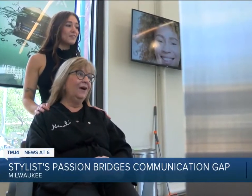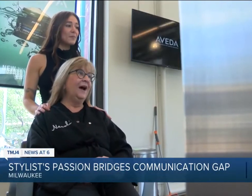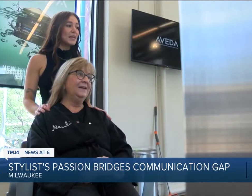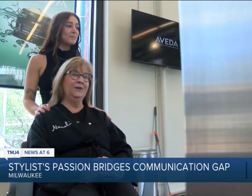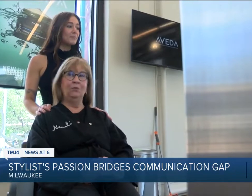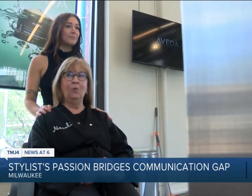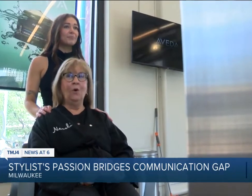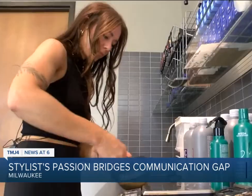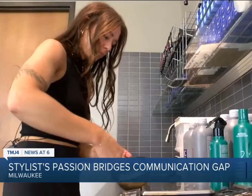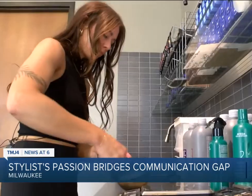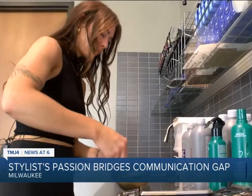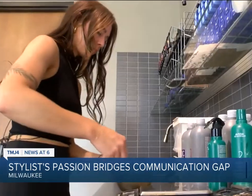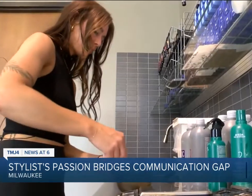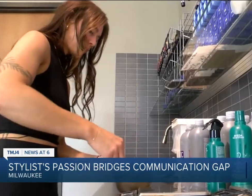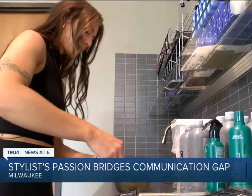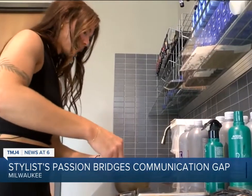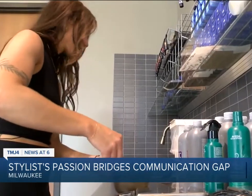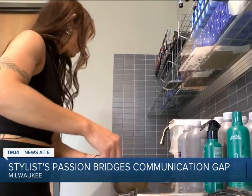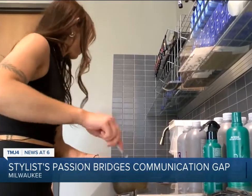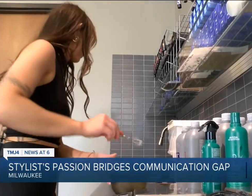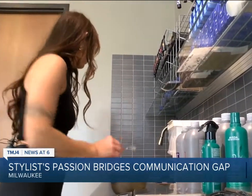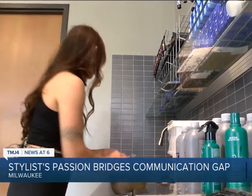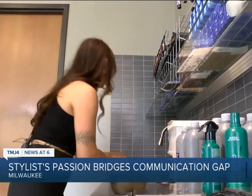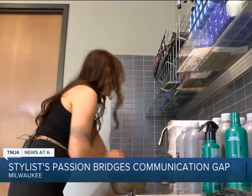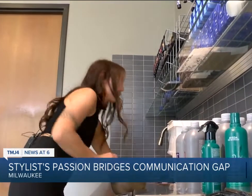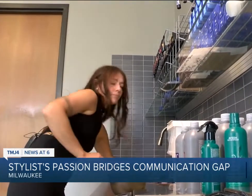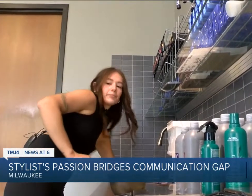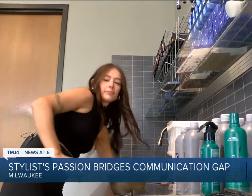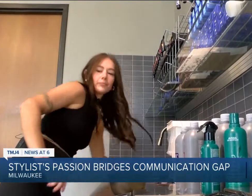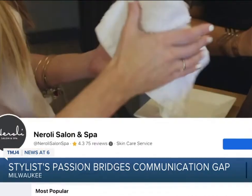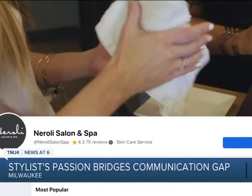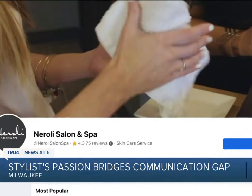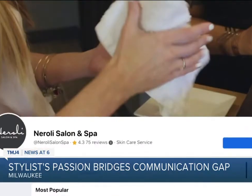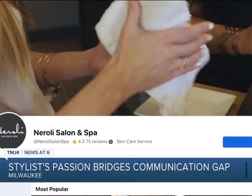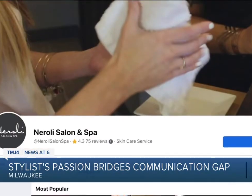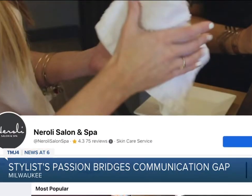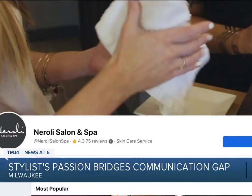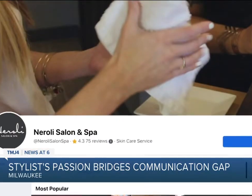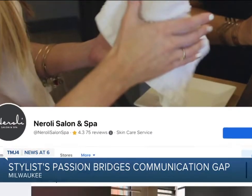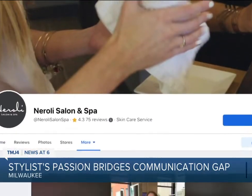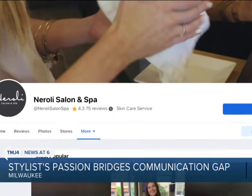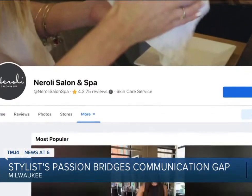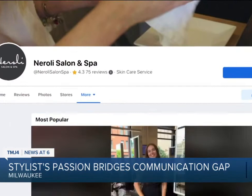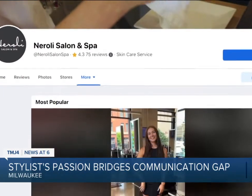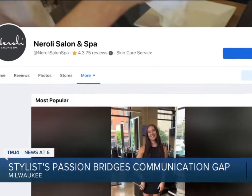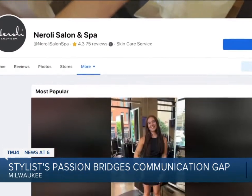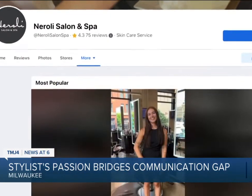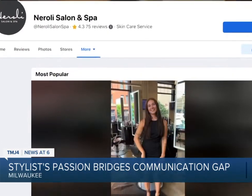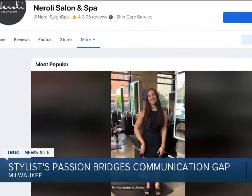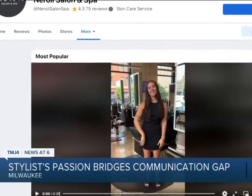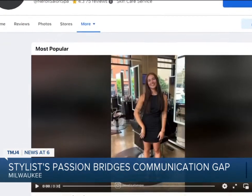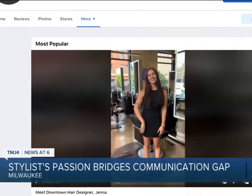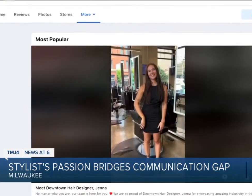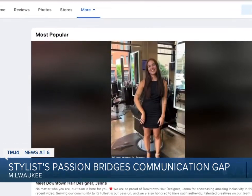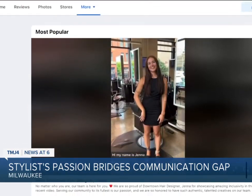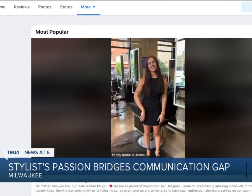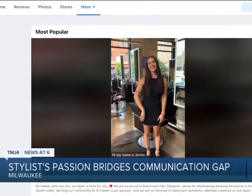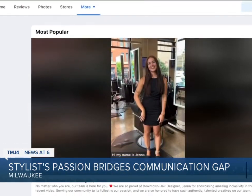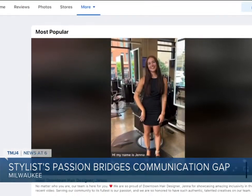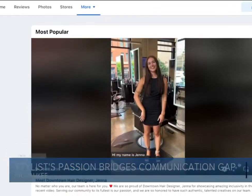wants to extend that passion to a community near and dear to her heart. She started by posting this video of herself on the Facebook page of Neroli